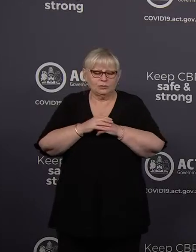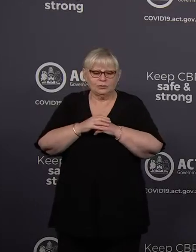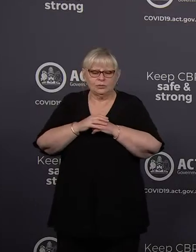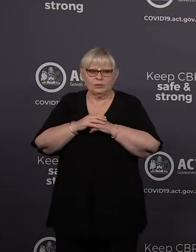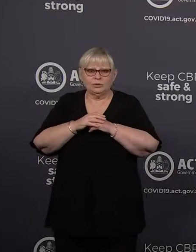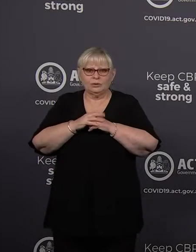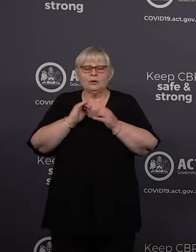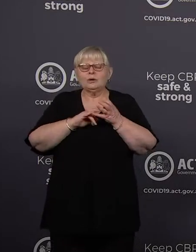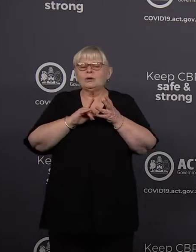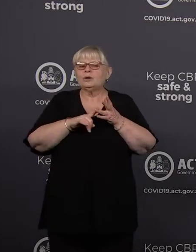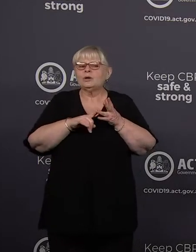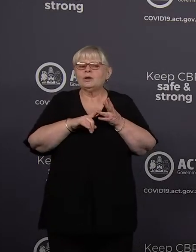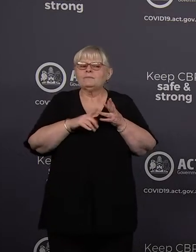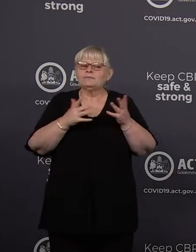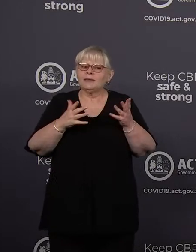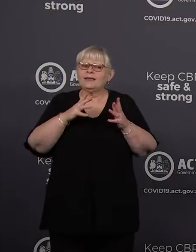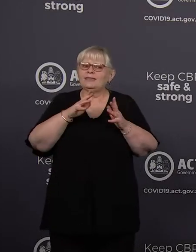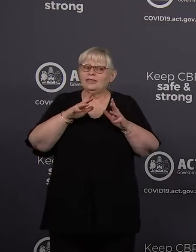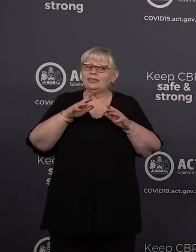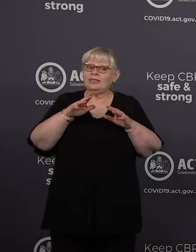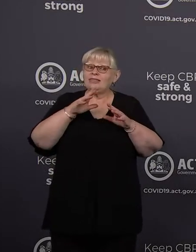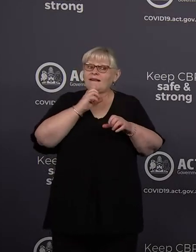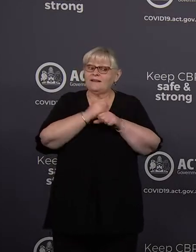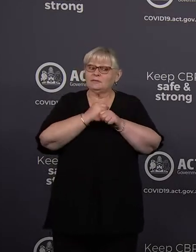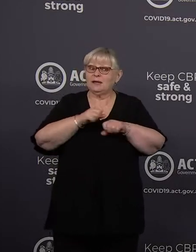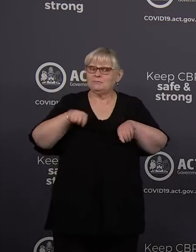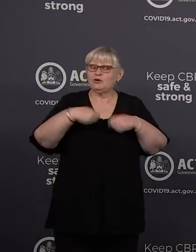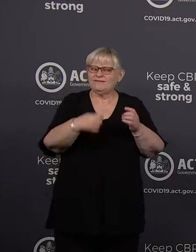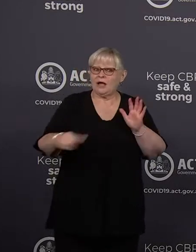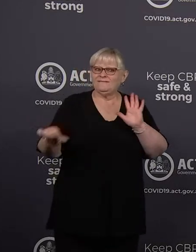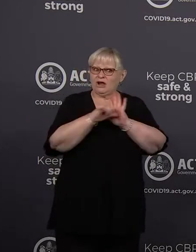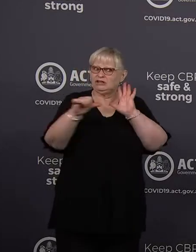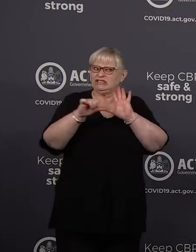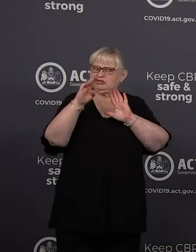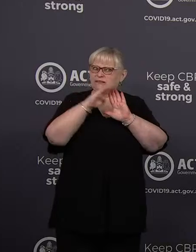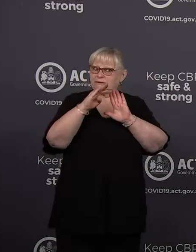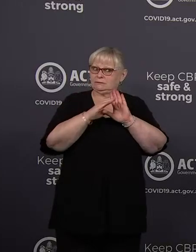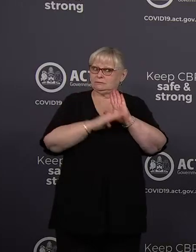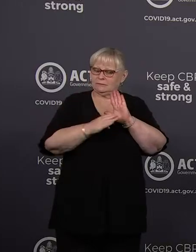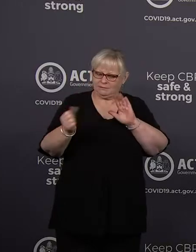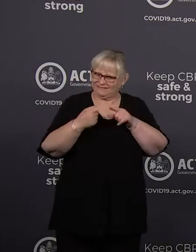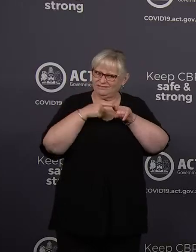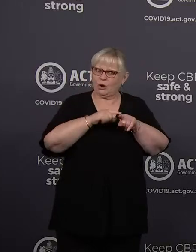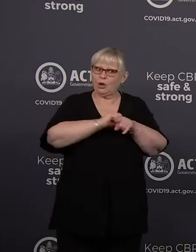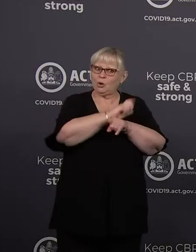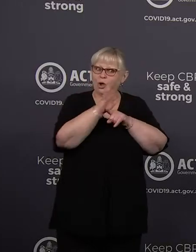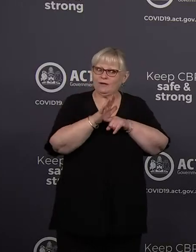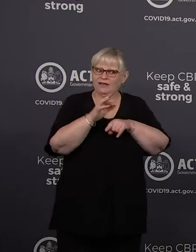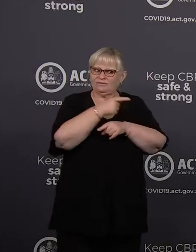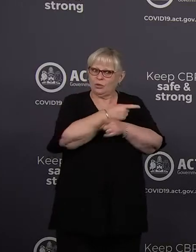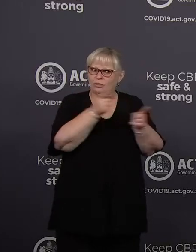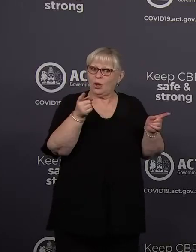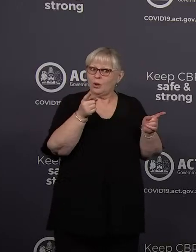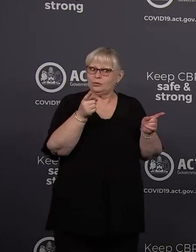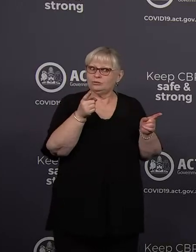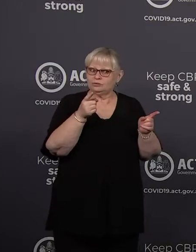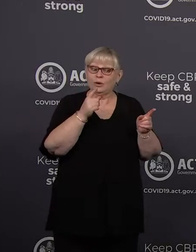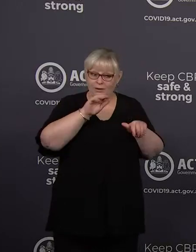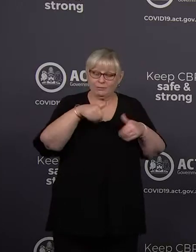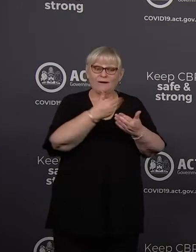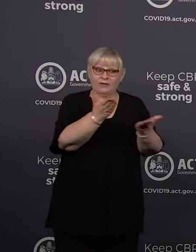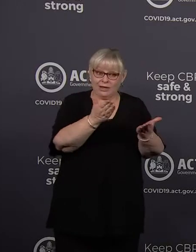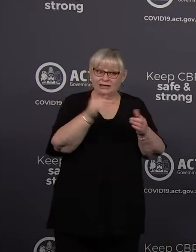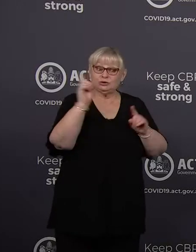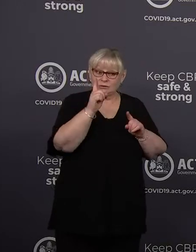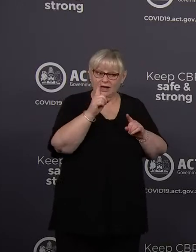government is providing a strict set of COVID-19 safety requirements to industry stakeholders today